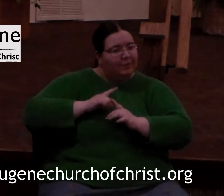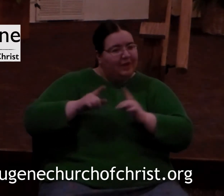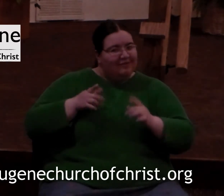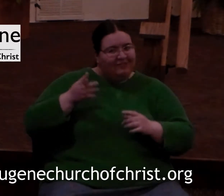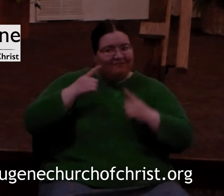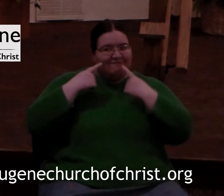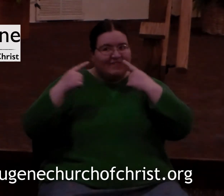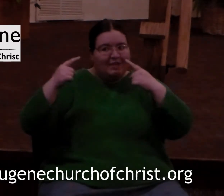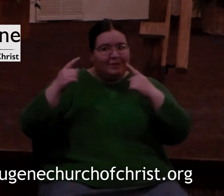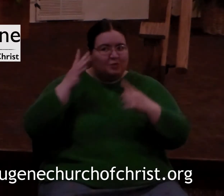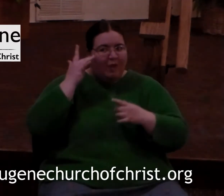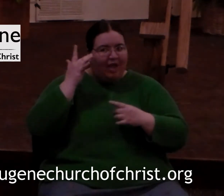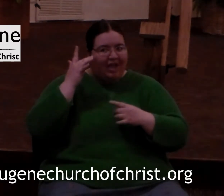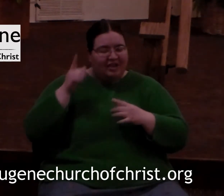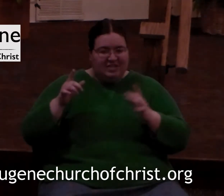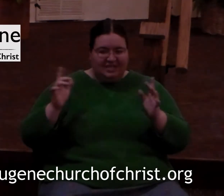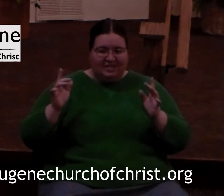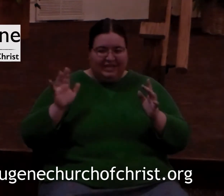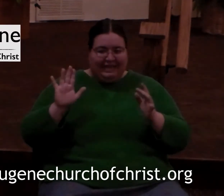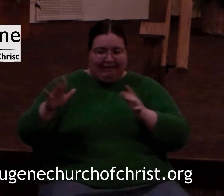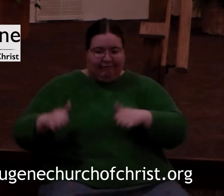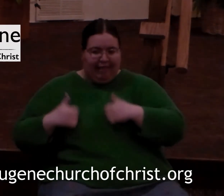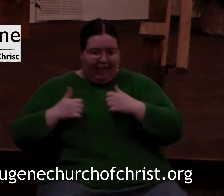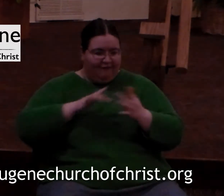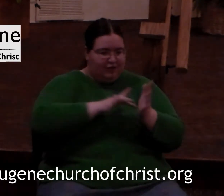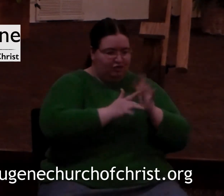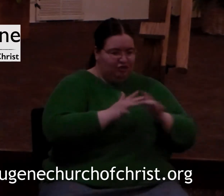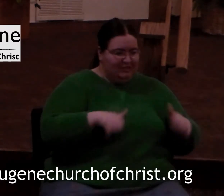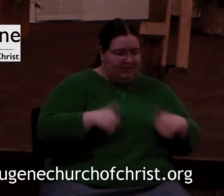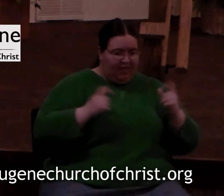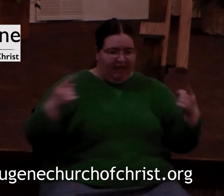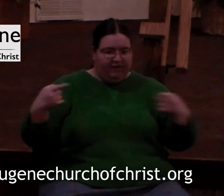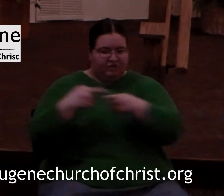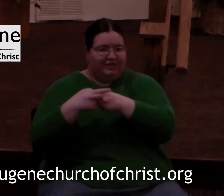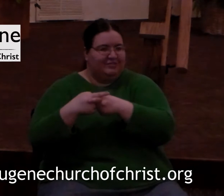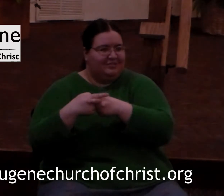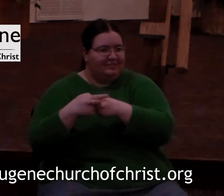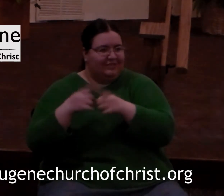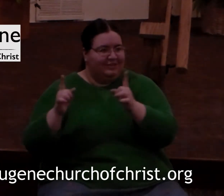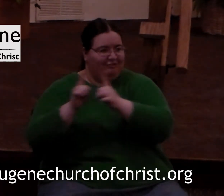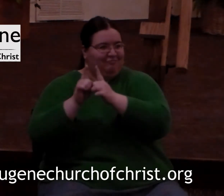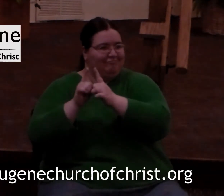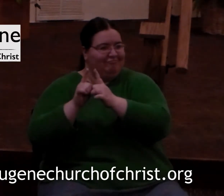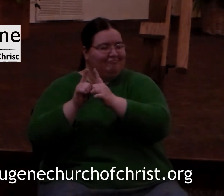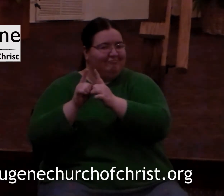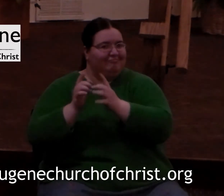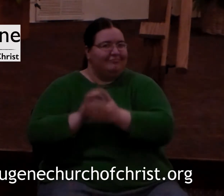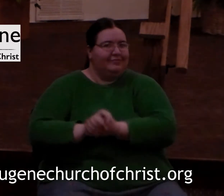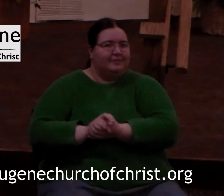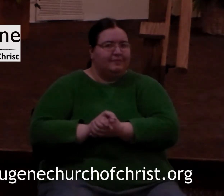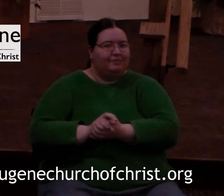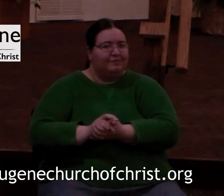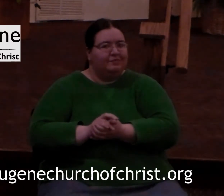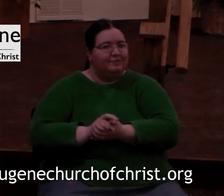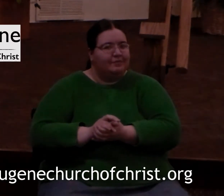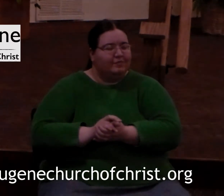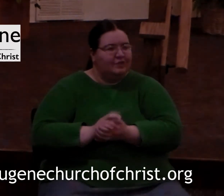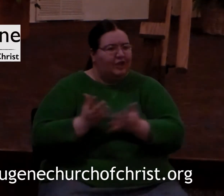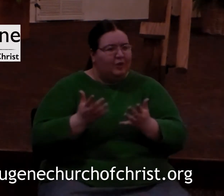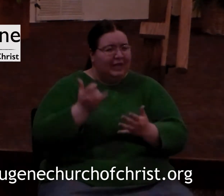God is in control. And when you watch these debates and you shake your head and you wonder where's the good candidate, God